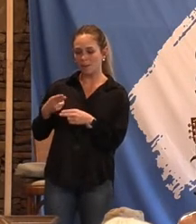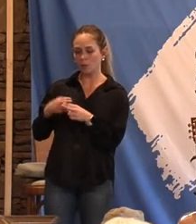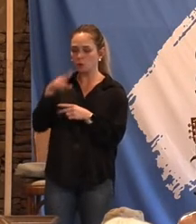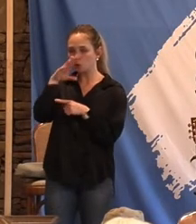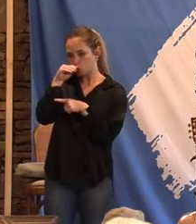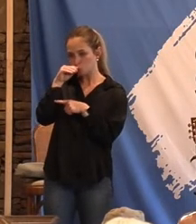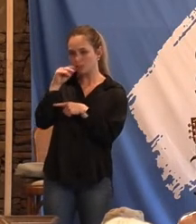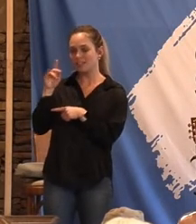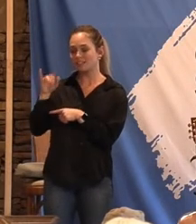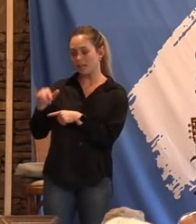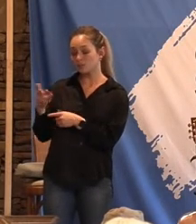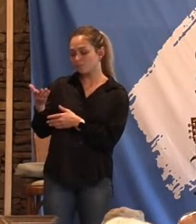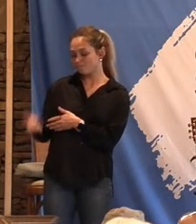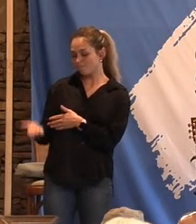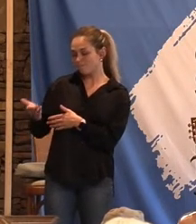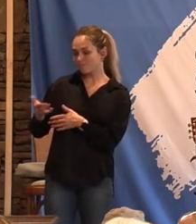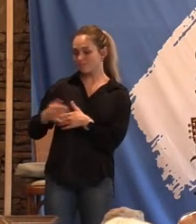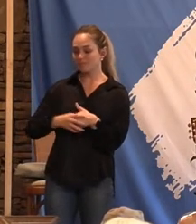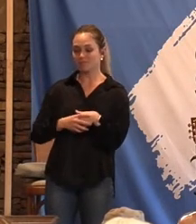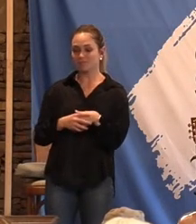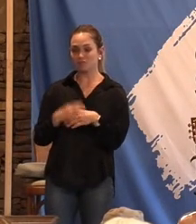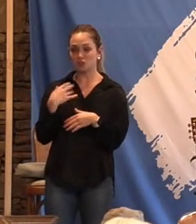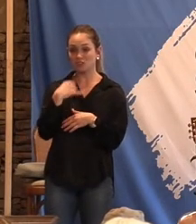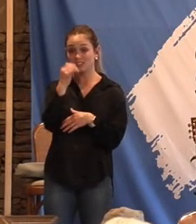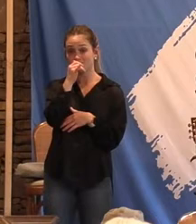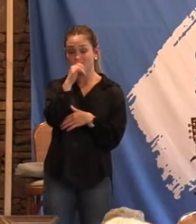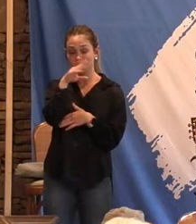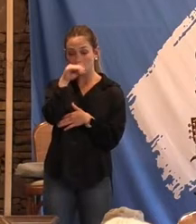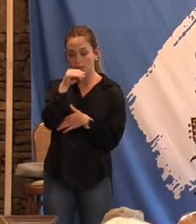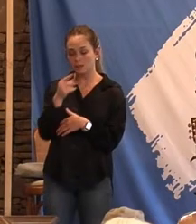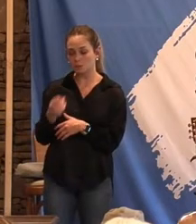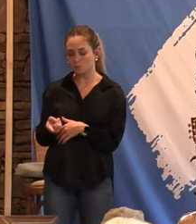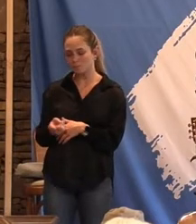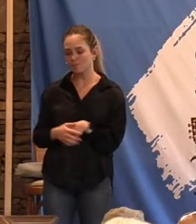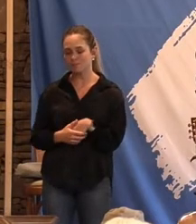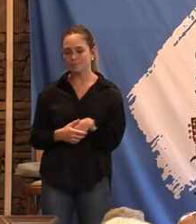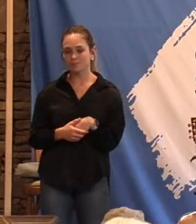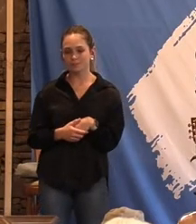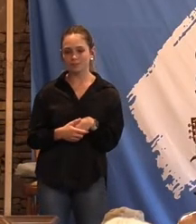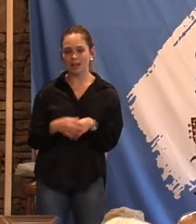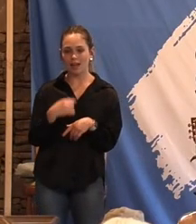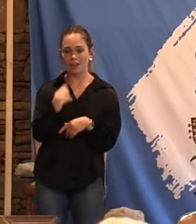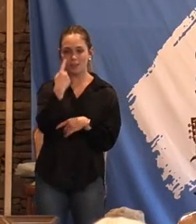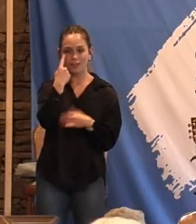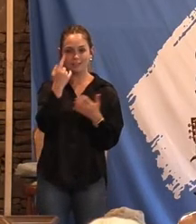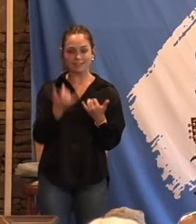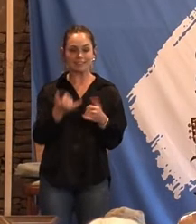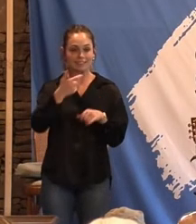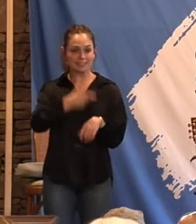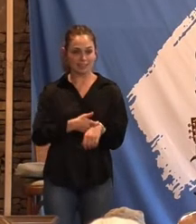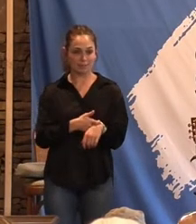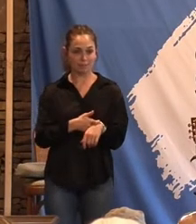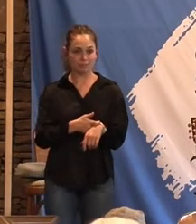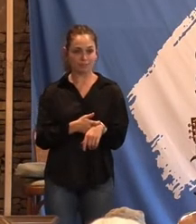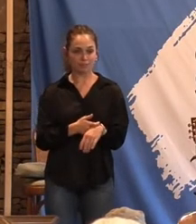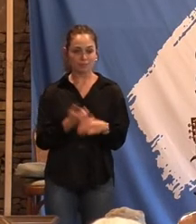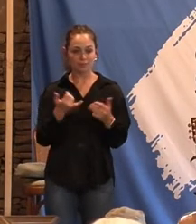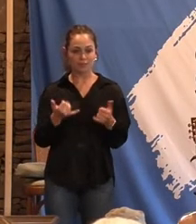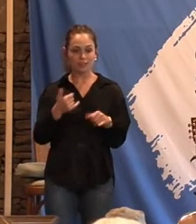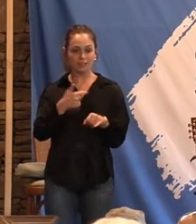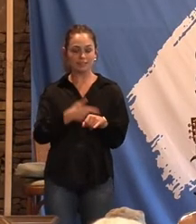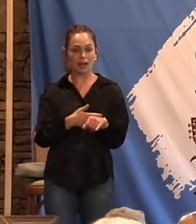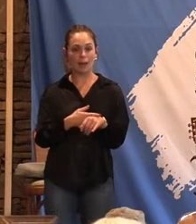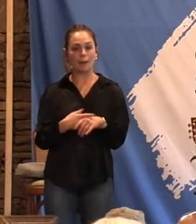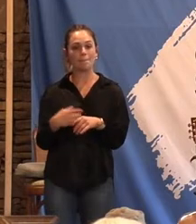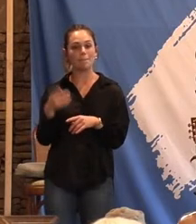exactly what she was. She was just a silly goose. And I thought, this time a